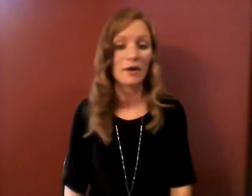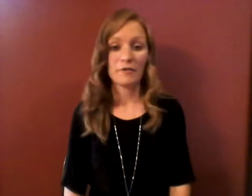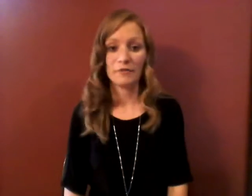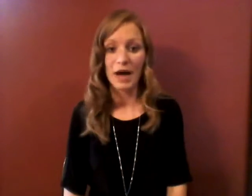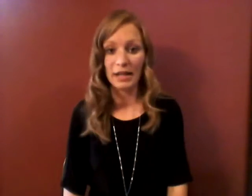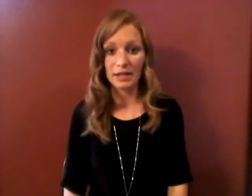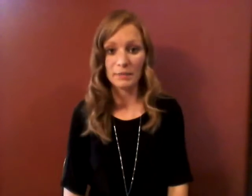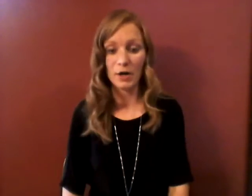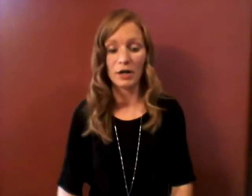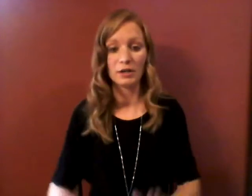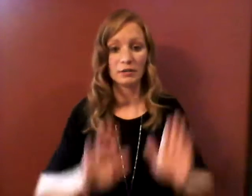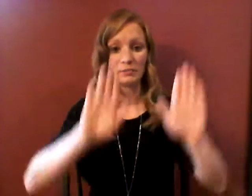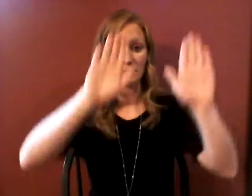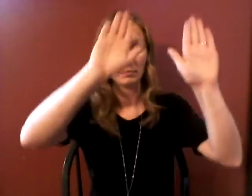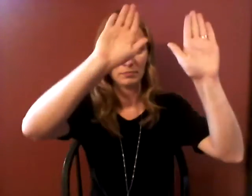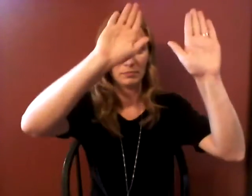Volleyball.